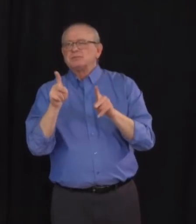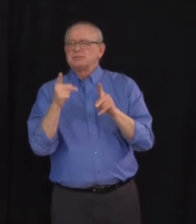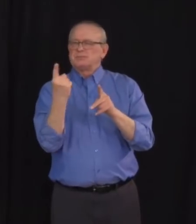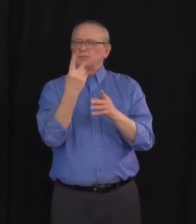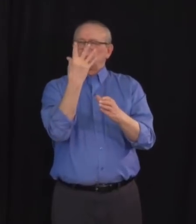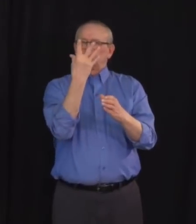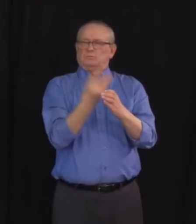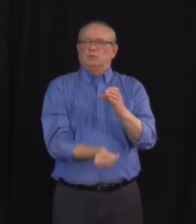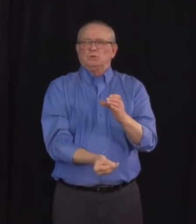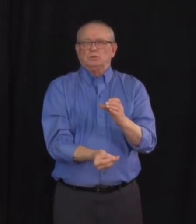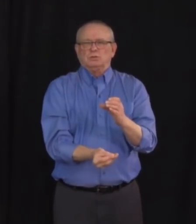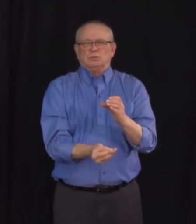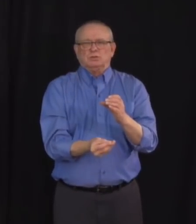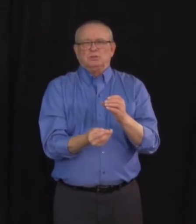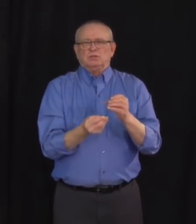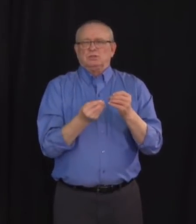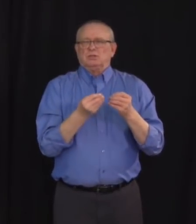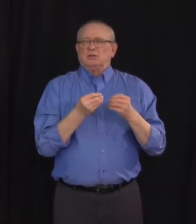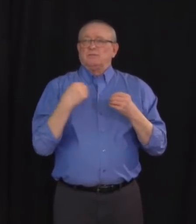the cause.